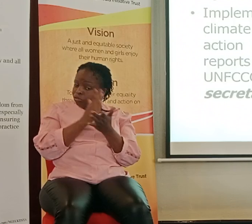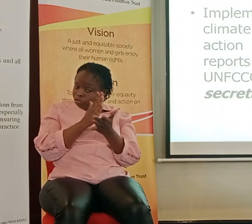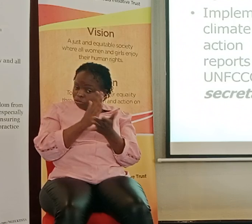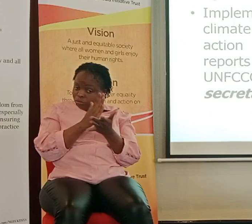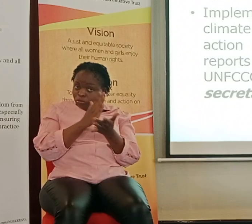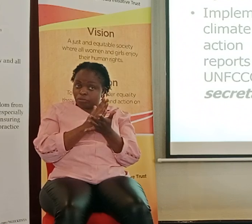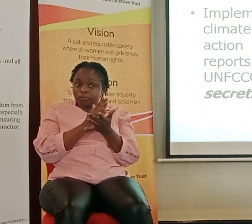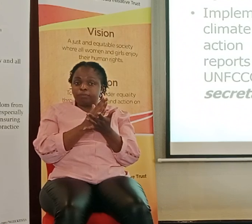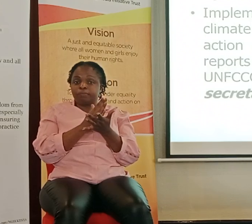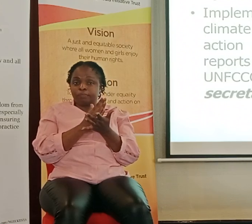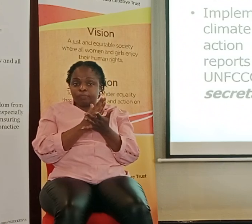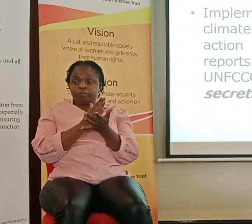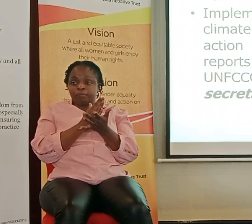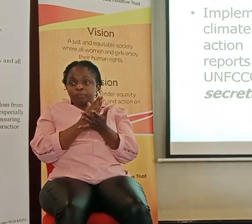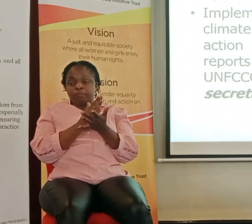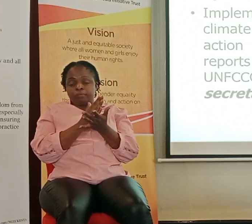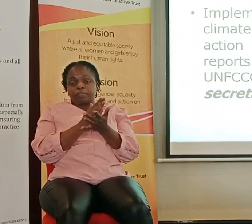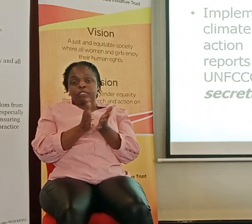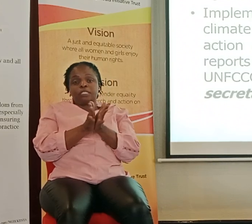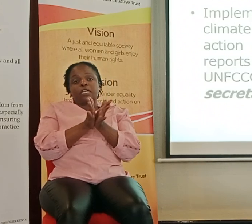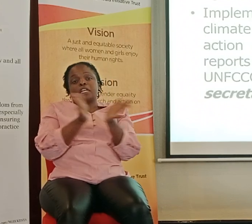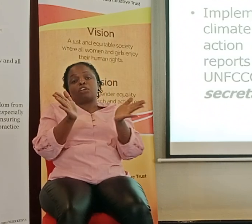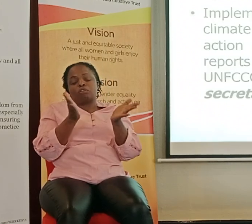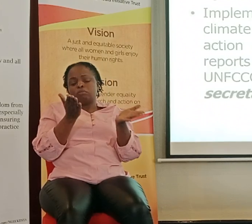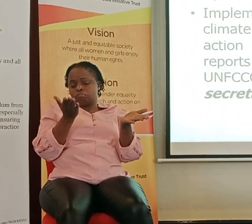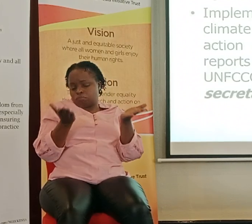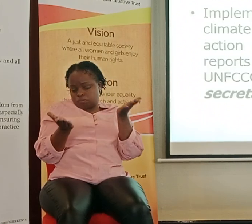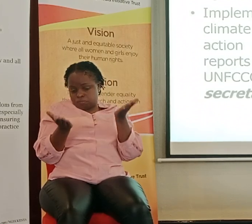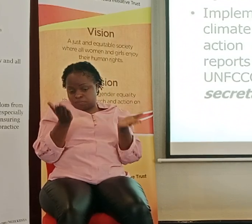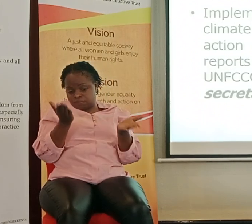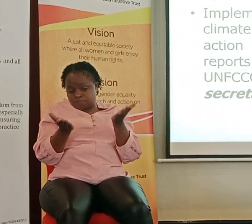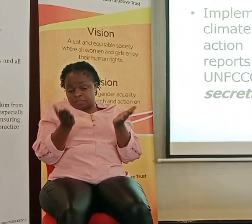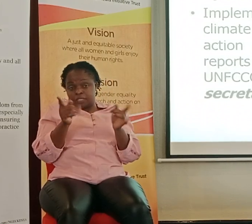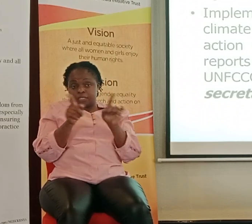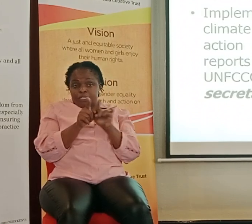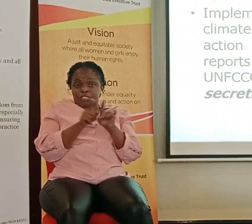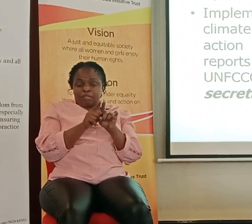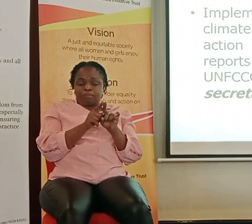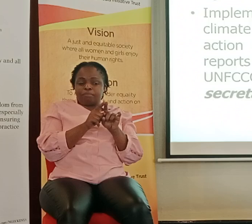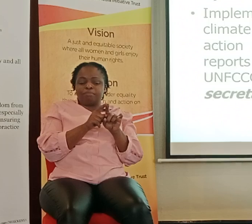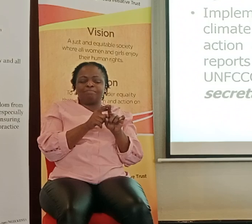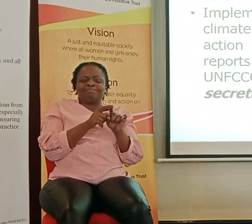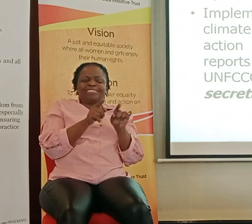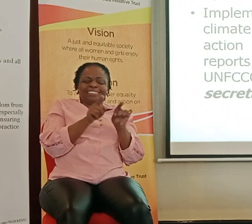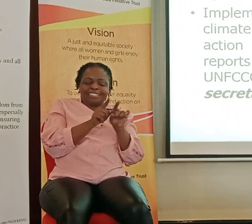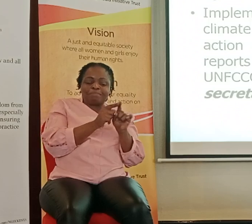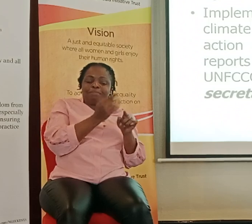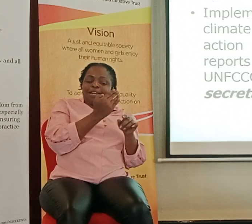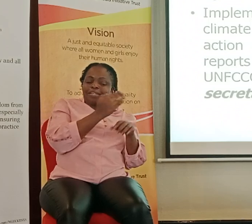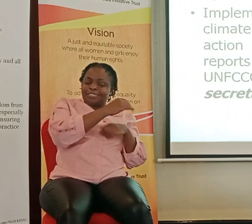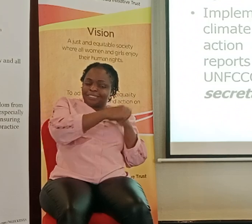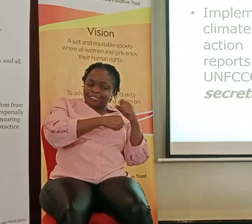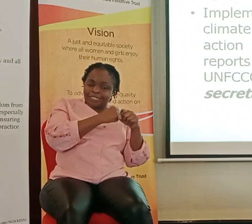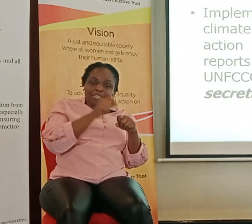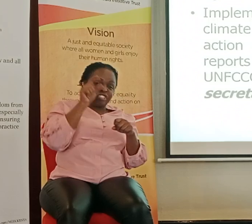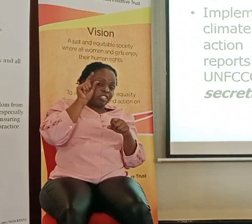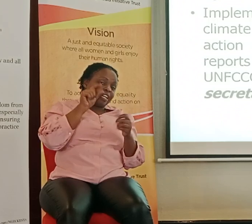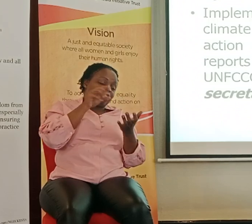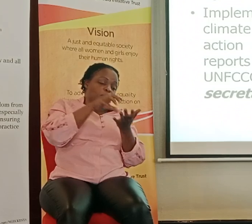that the general analysis, and it goes back to even the last year's gender composition